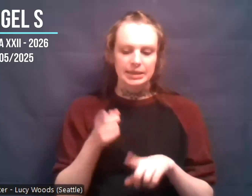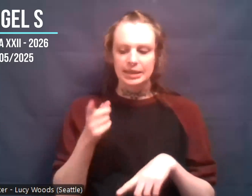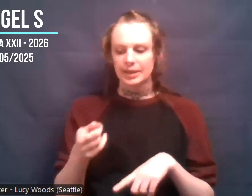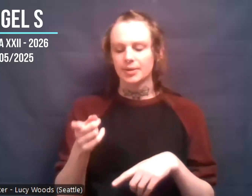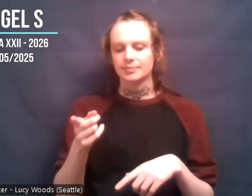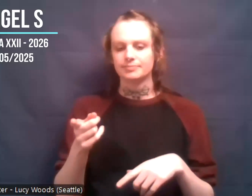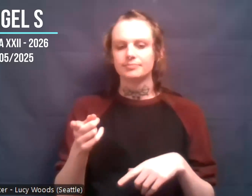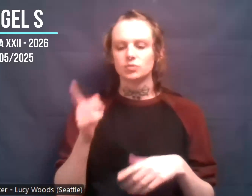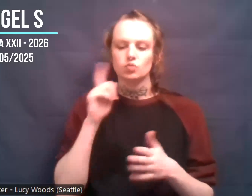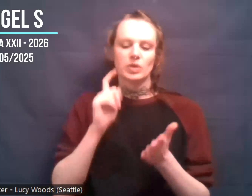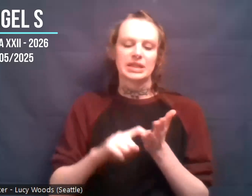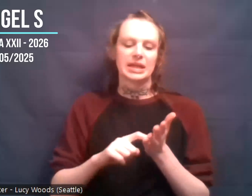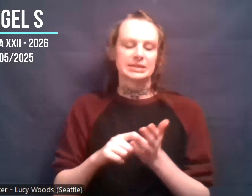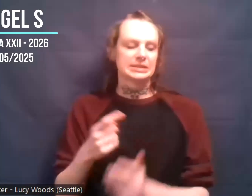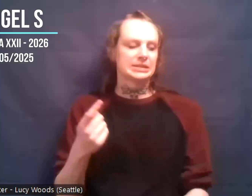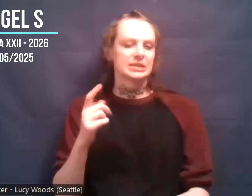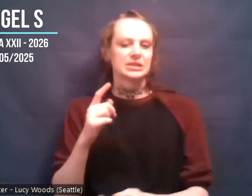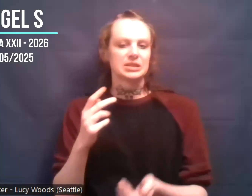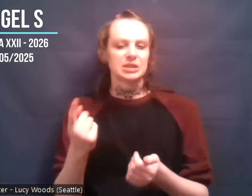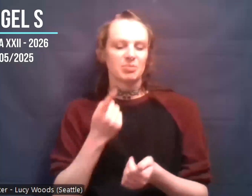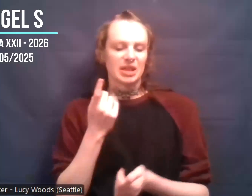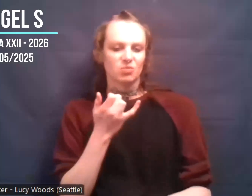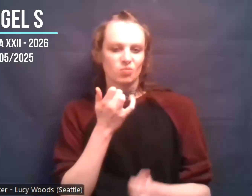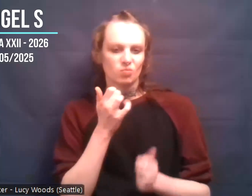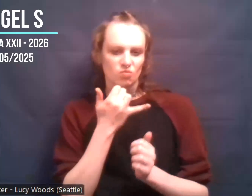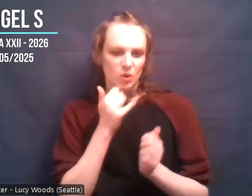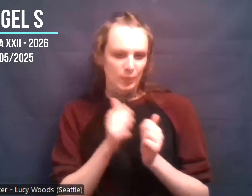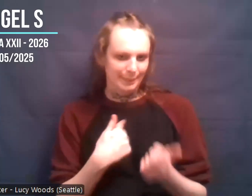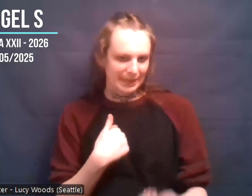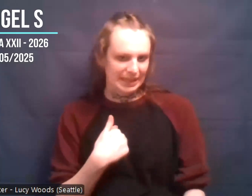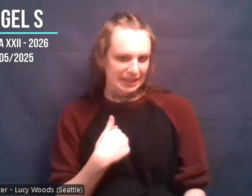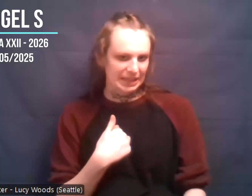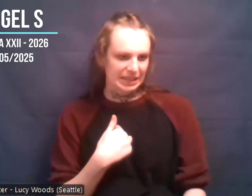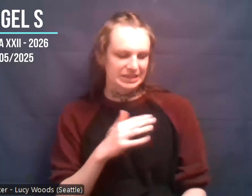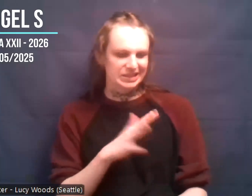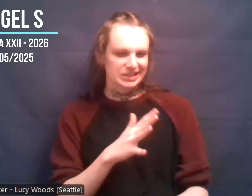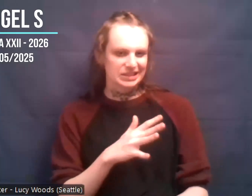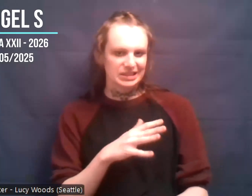did. Um, he really stopped me from